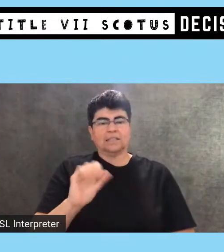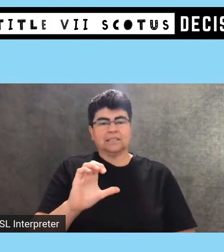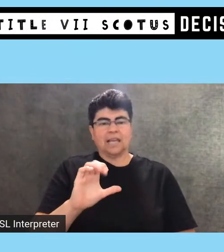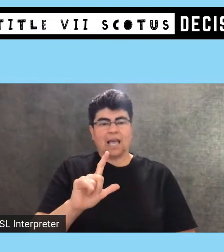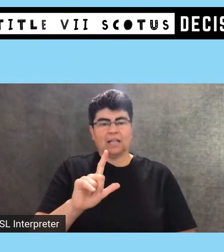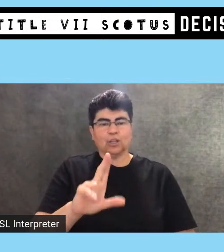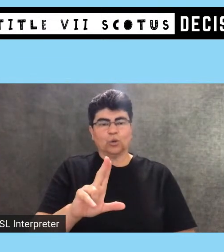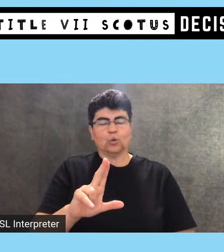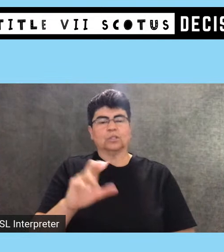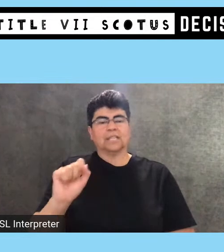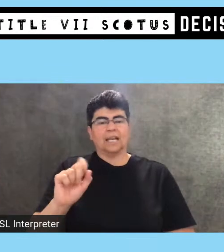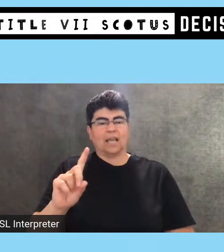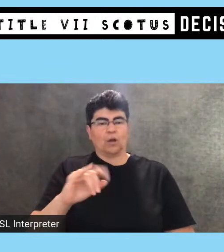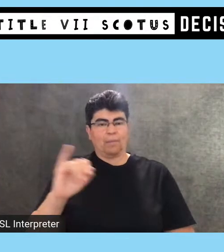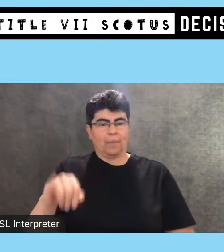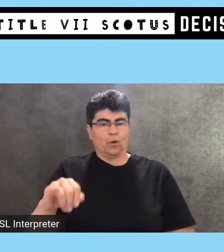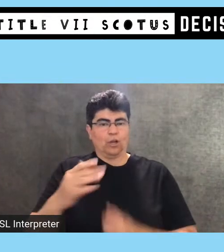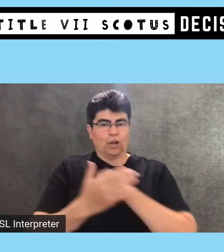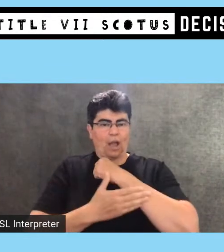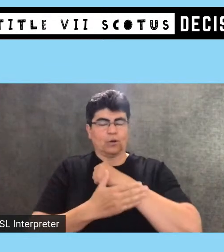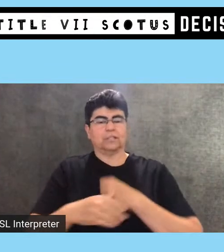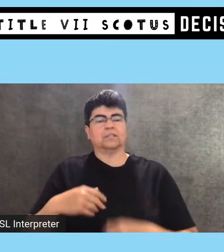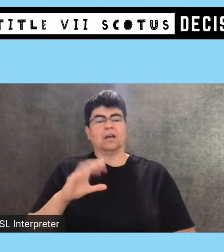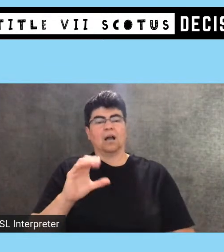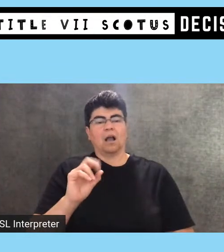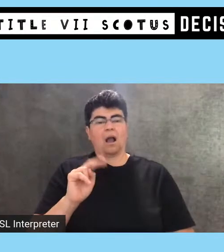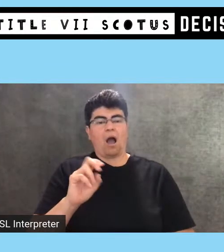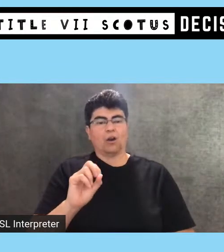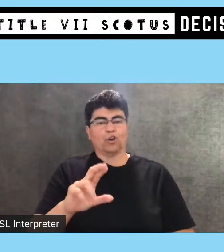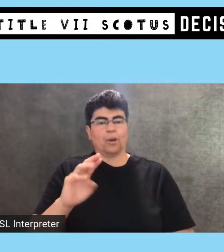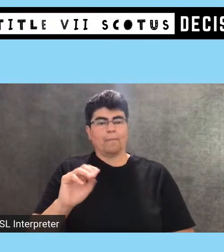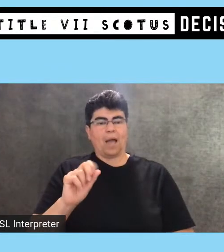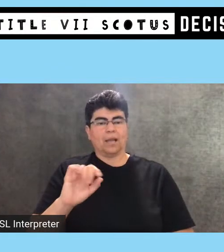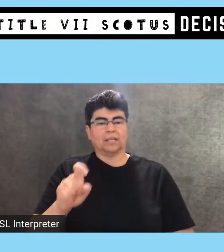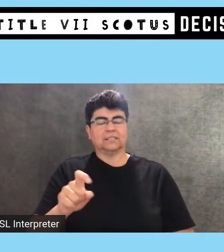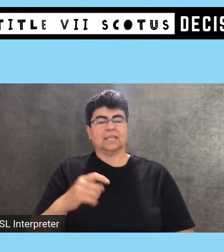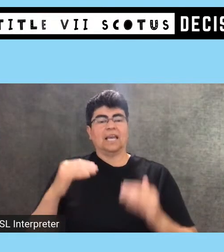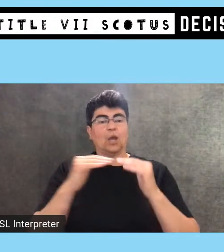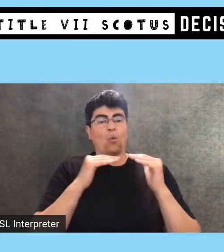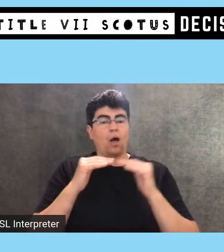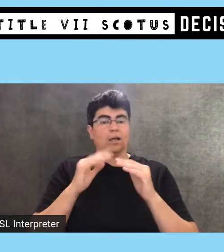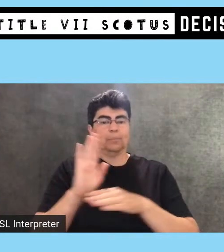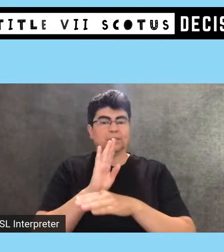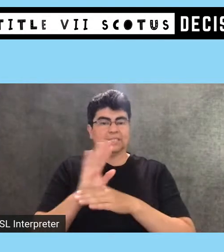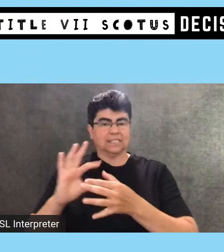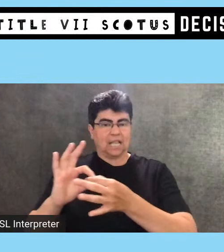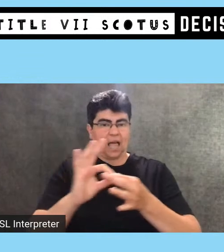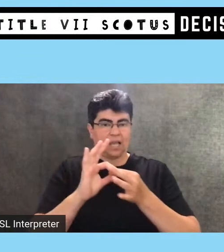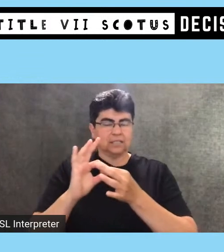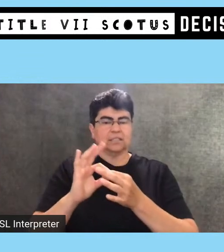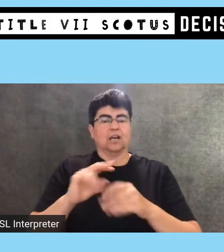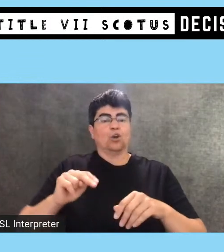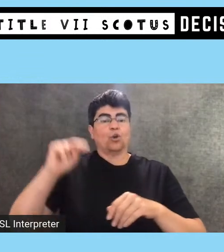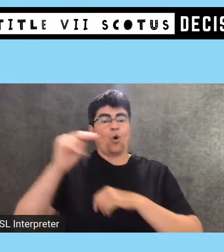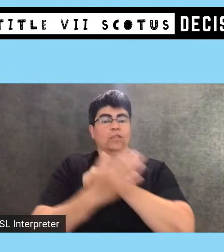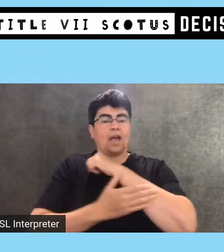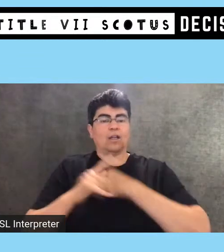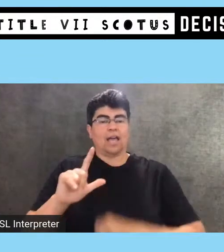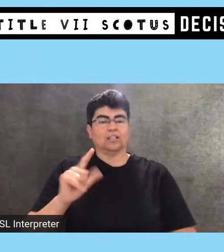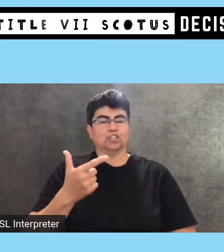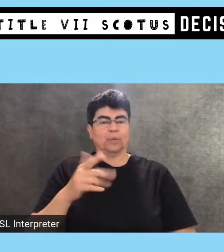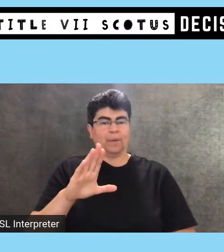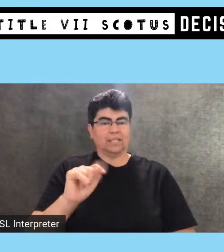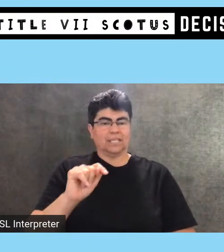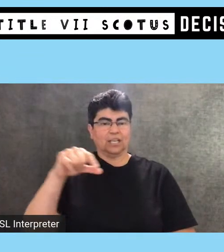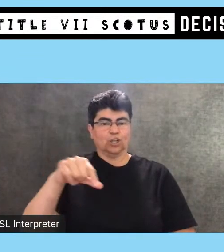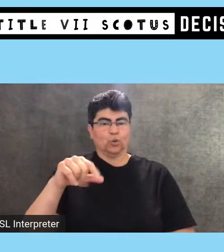San Diego and Imperial counties, Connor Maddox, Equality Business Alliance, North County LGBTQ